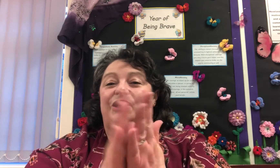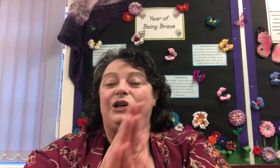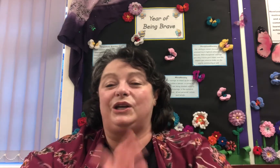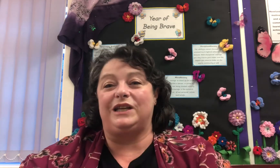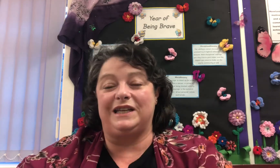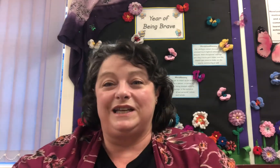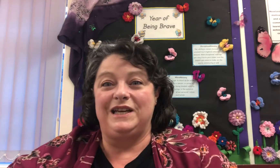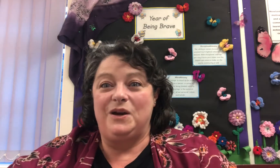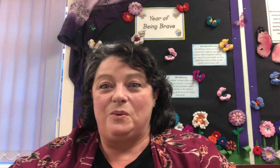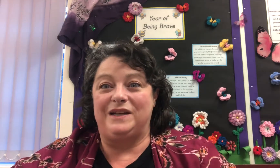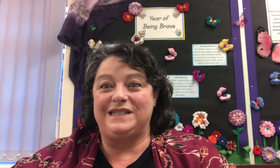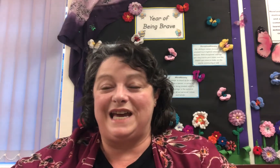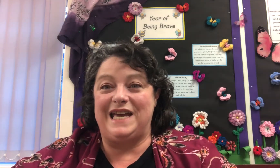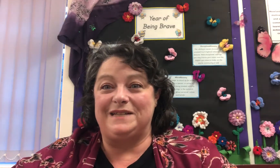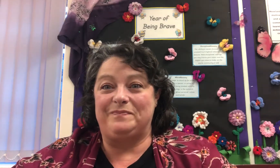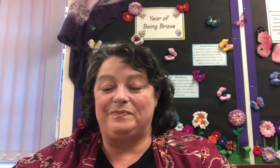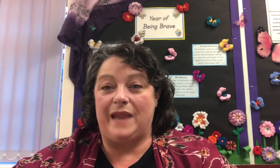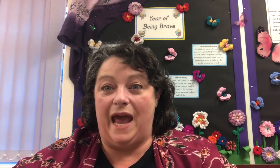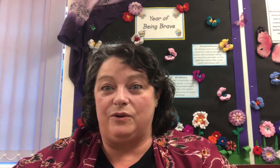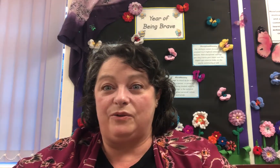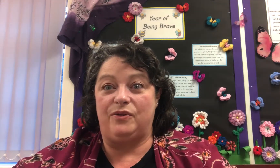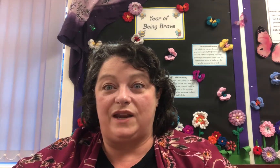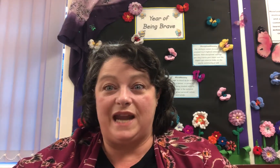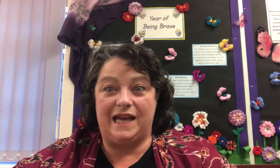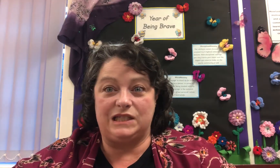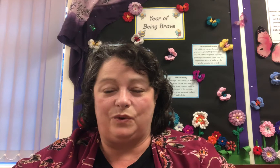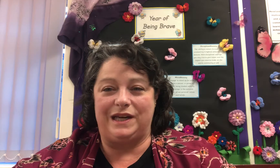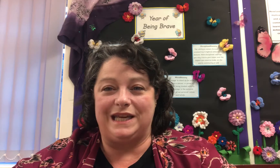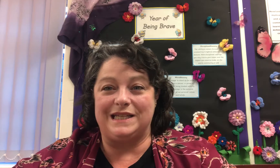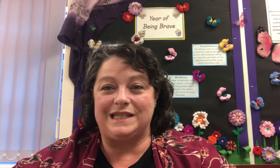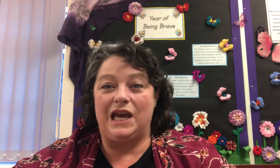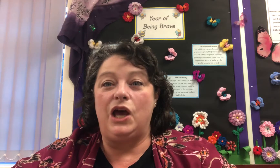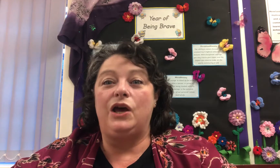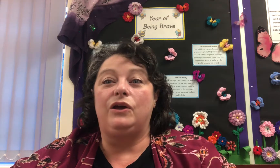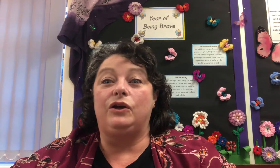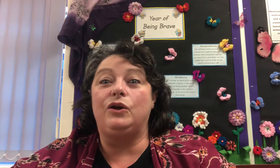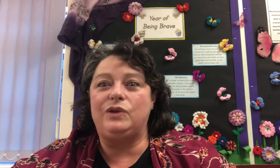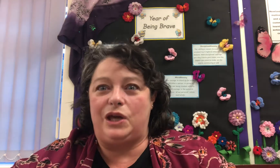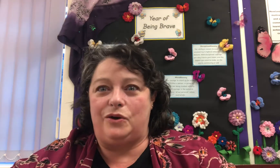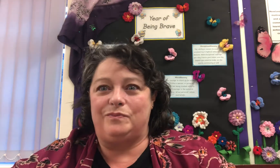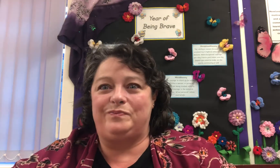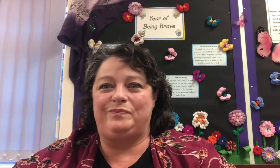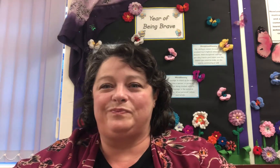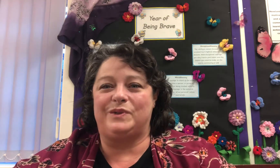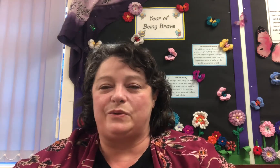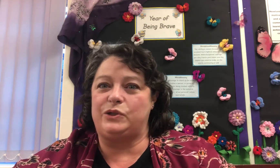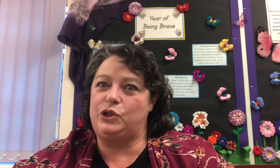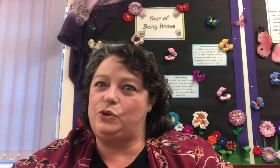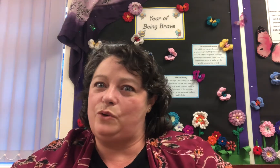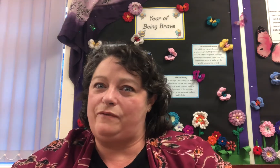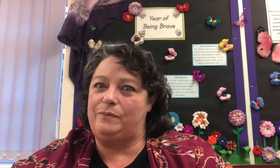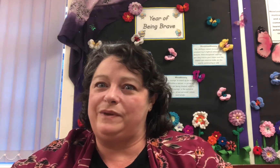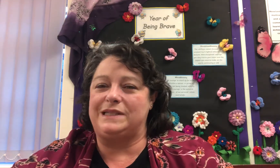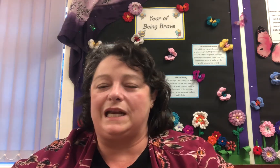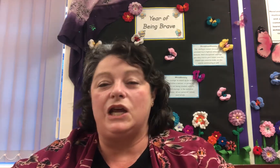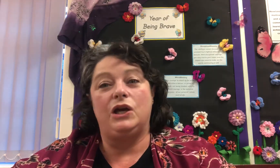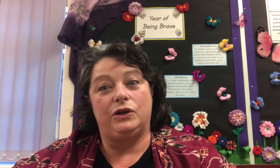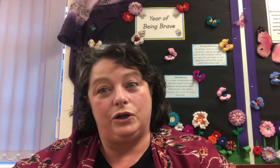Good. Well done. Now, the next one is New Year. So it's two of them, isn't it? New